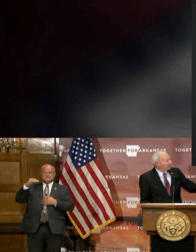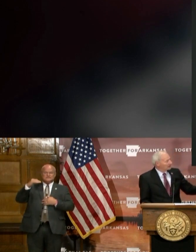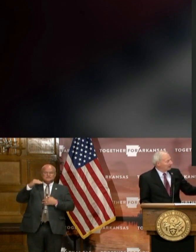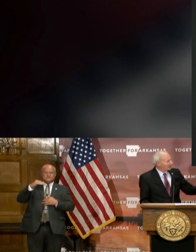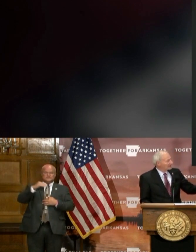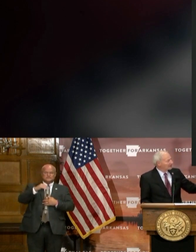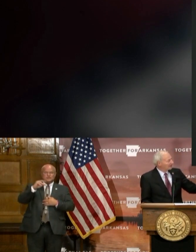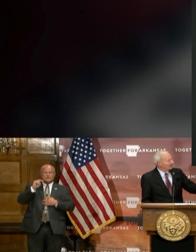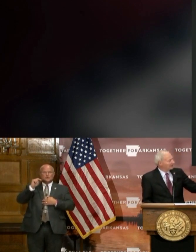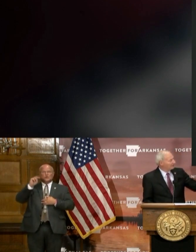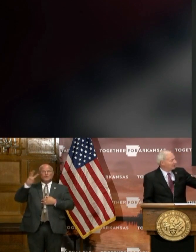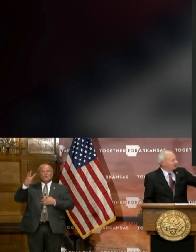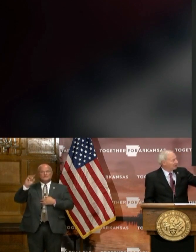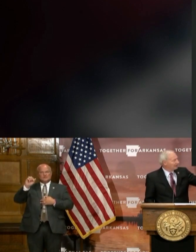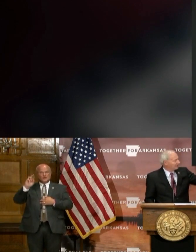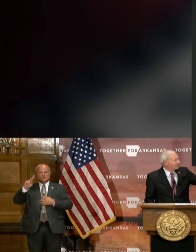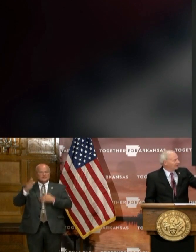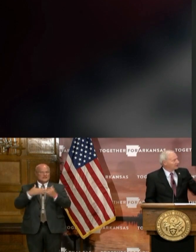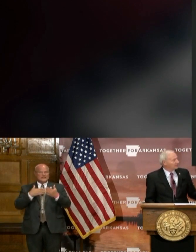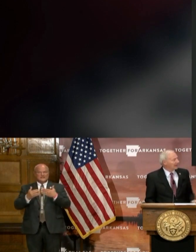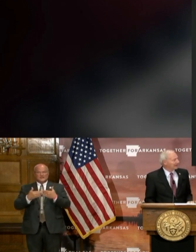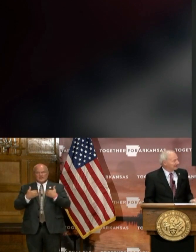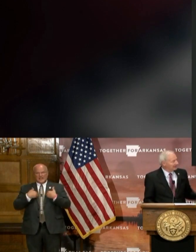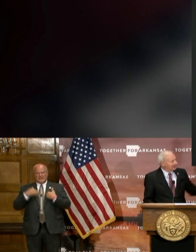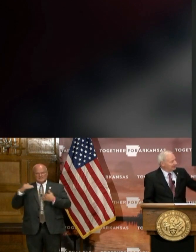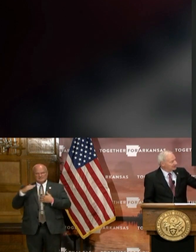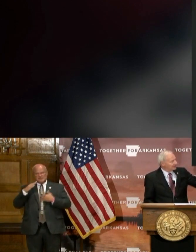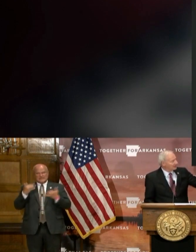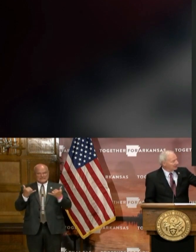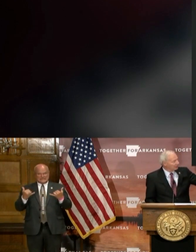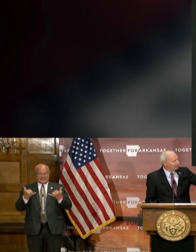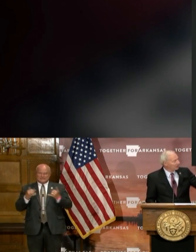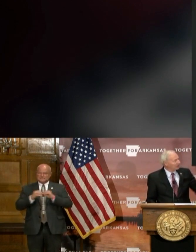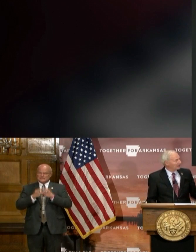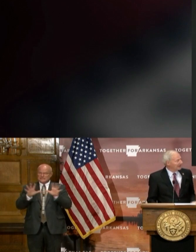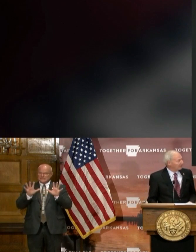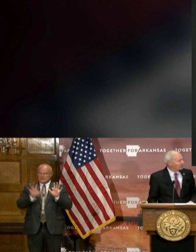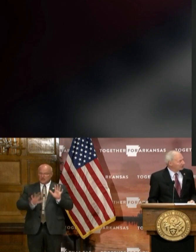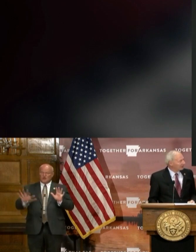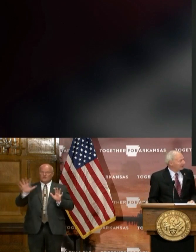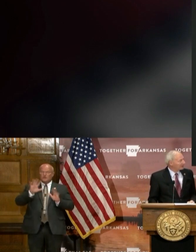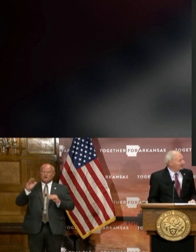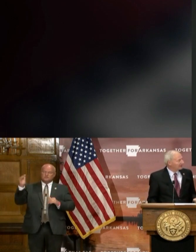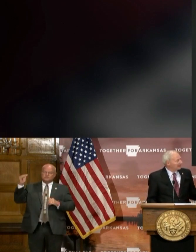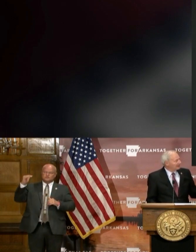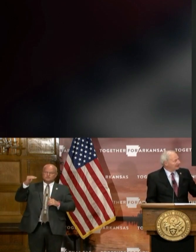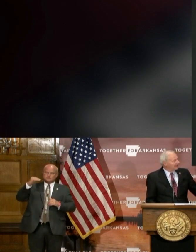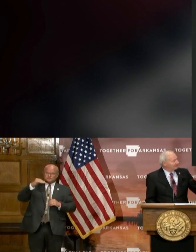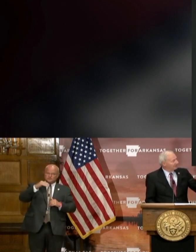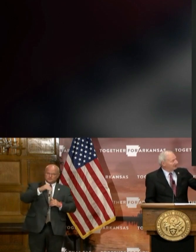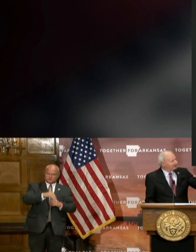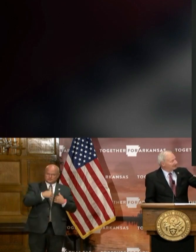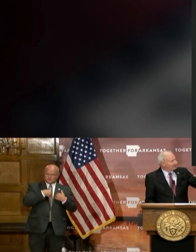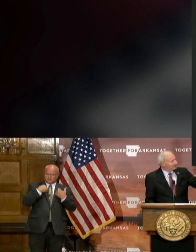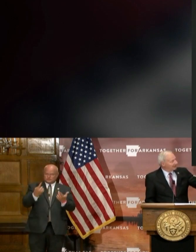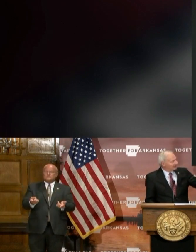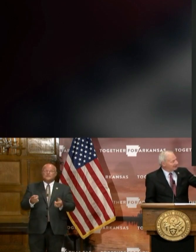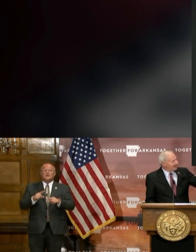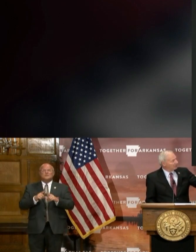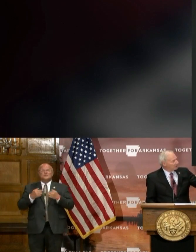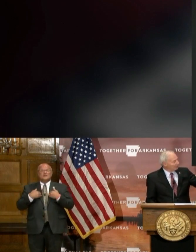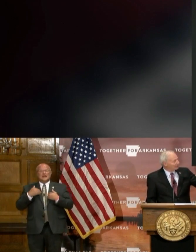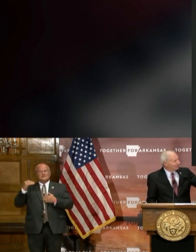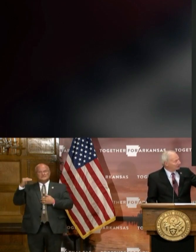in northwest Arkansas, even though you have a little spike today. That's clearly overall a downward trend. But you've